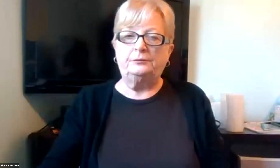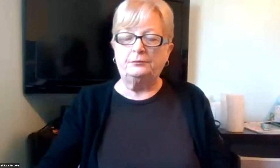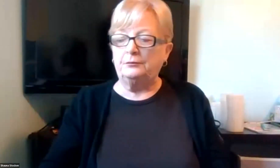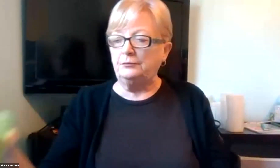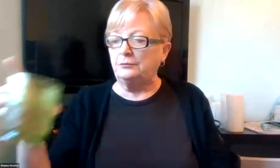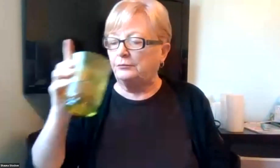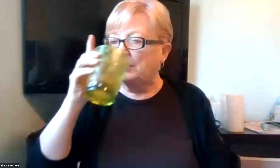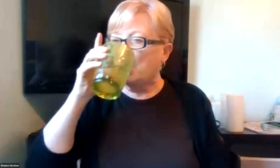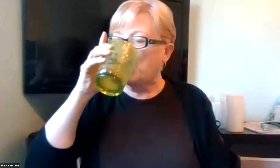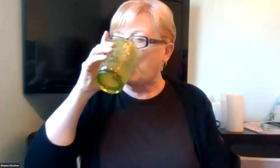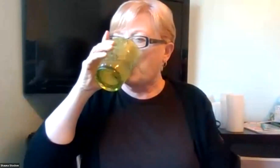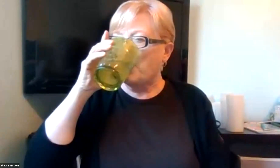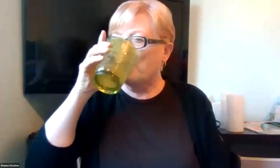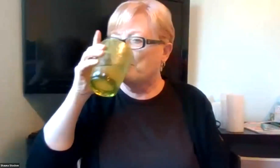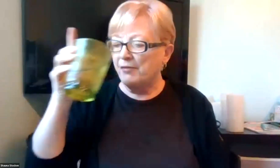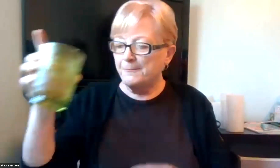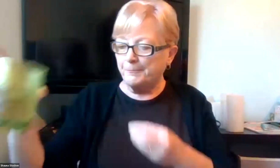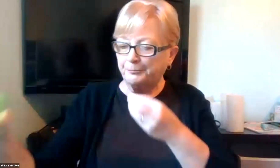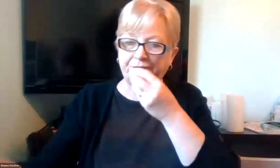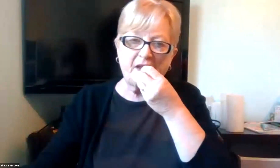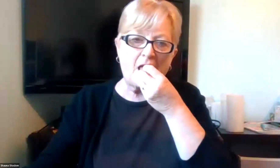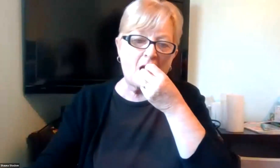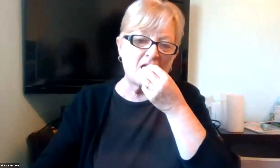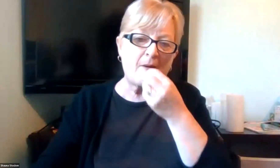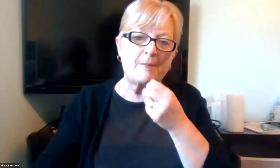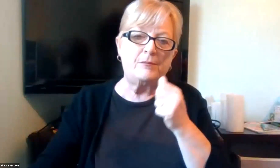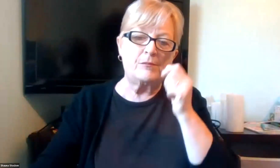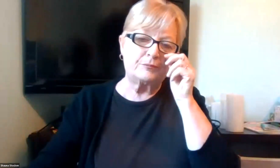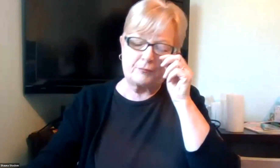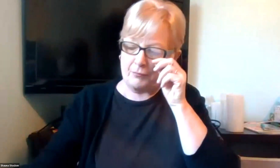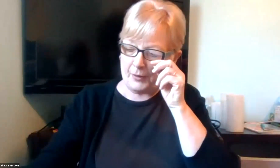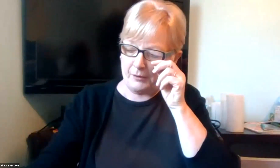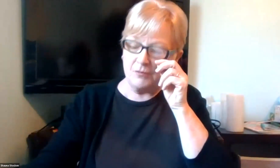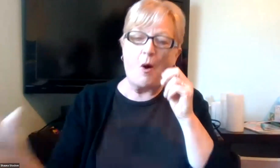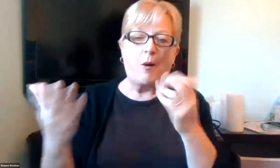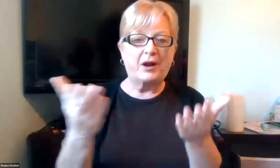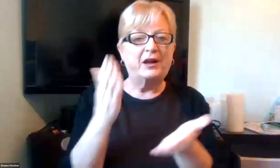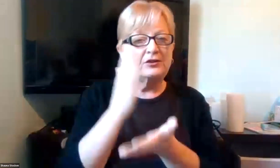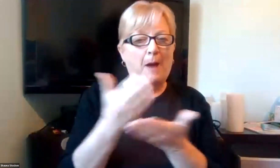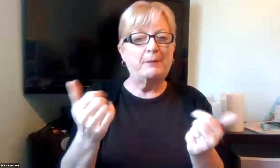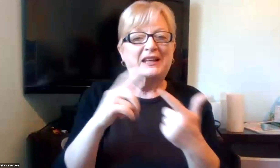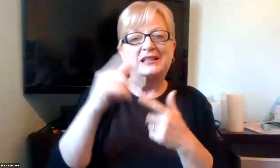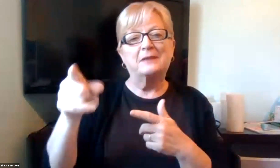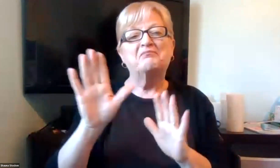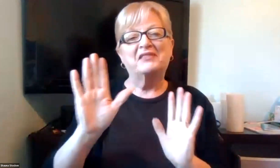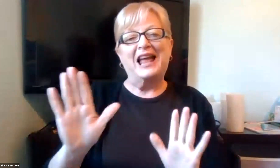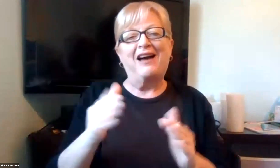Okay, I stopped it there because it just goes into a review of their personal experience.